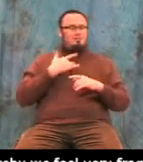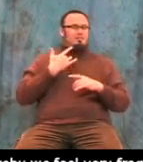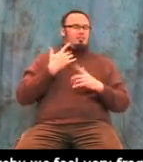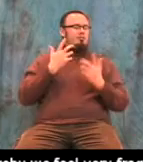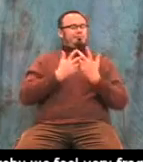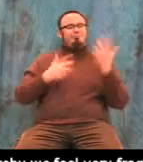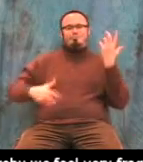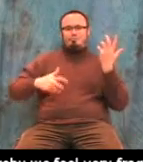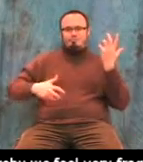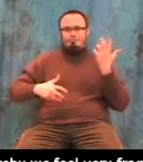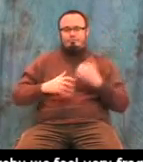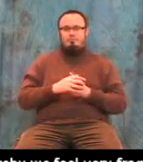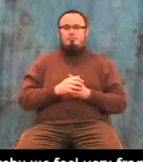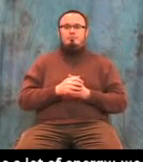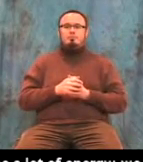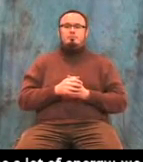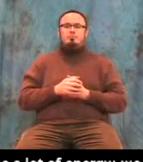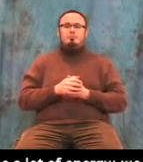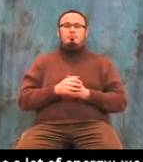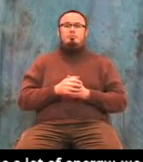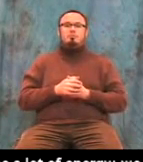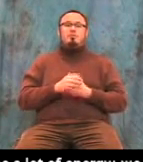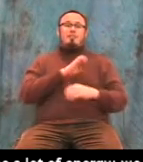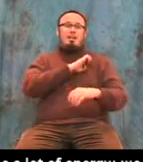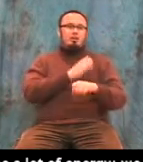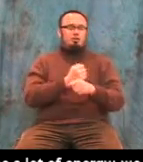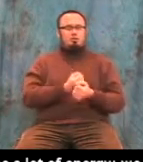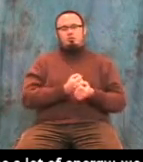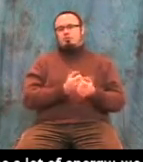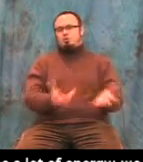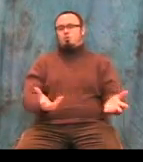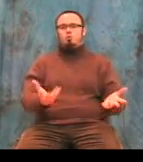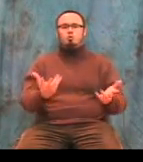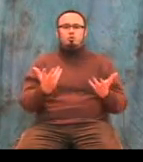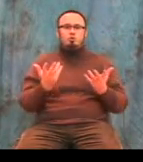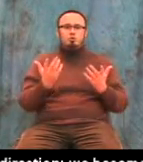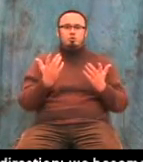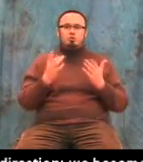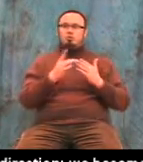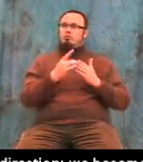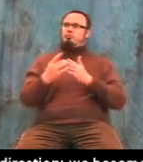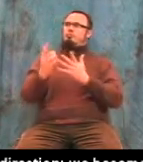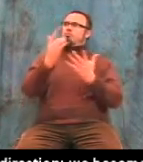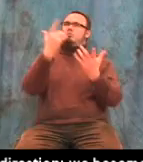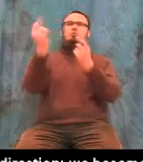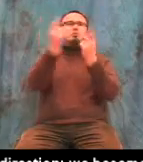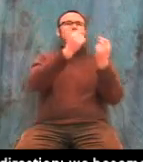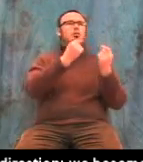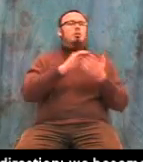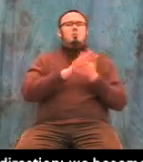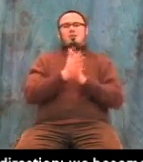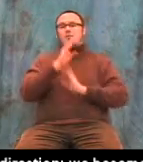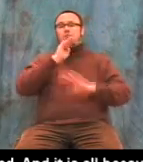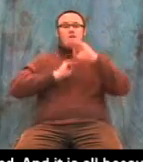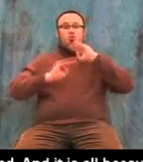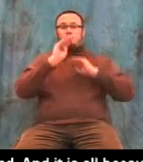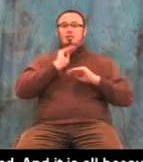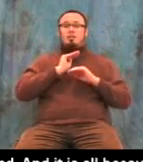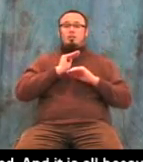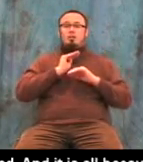feel very fragmented. We lose a lot of energy, we lose a lot of direction, we become very frustrated,